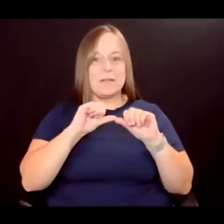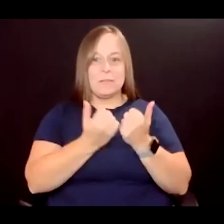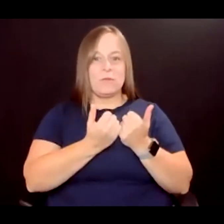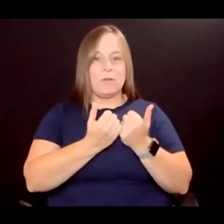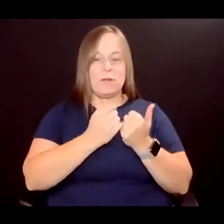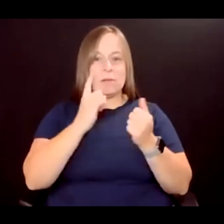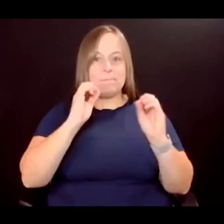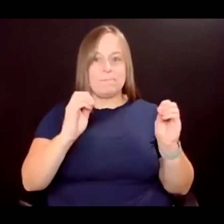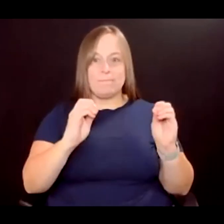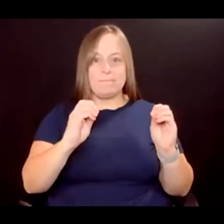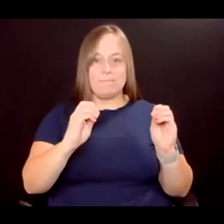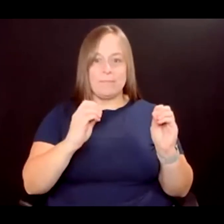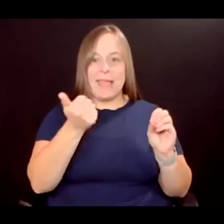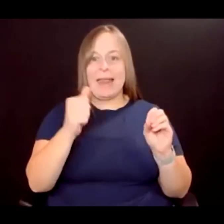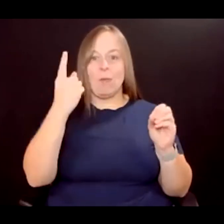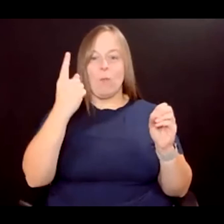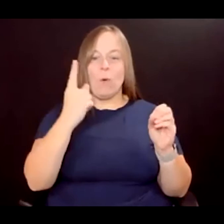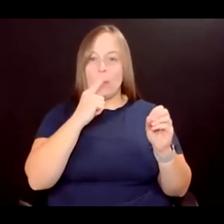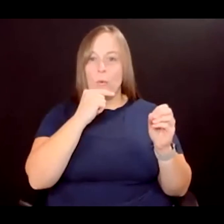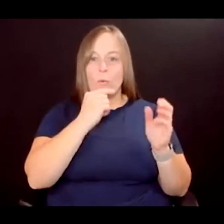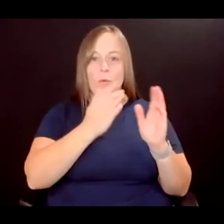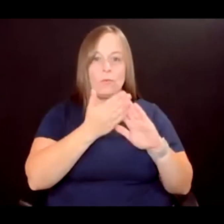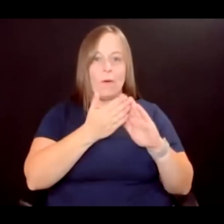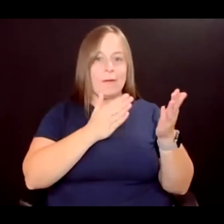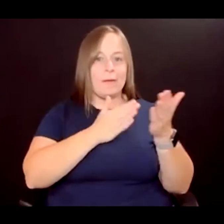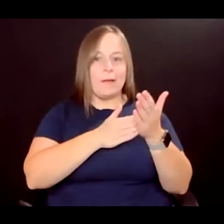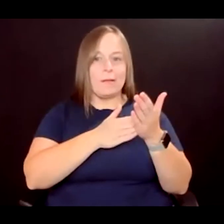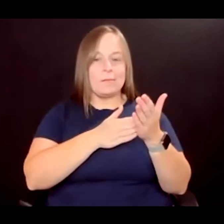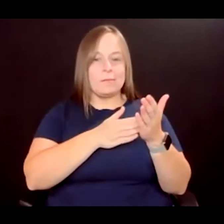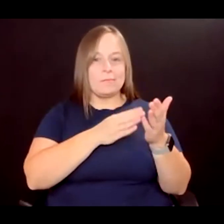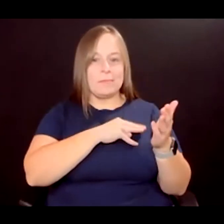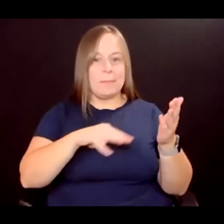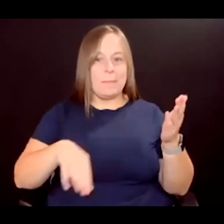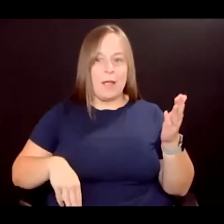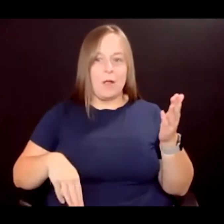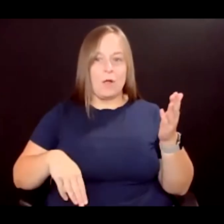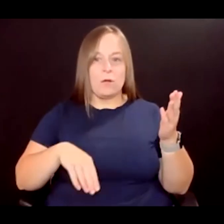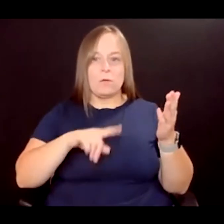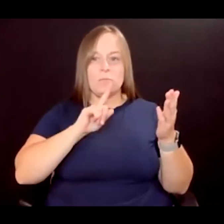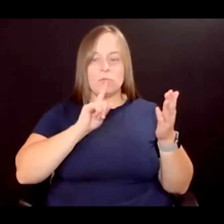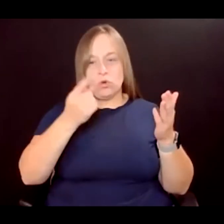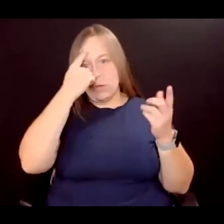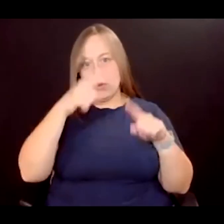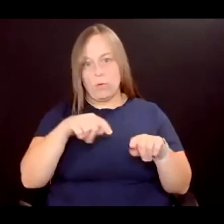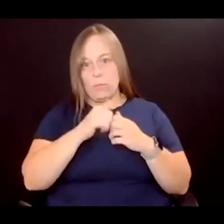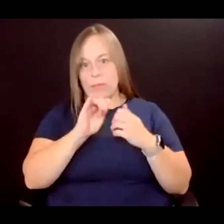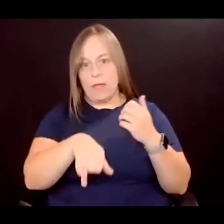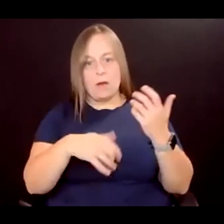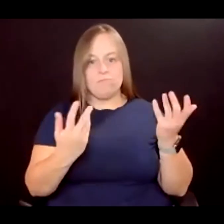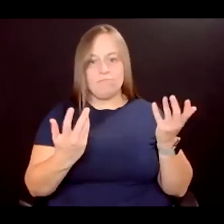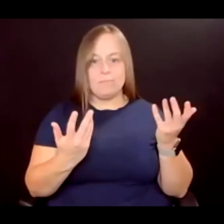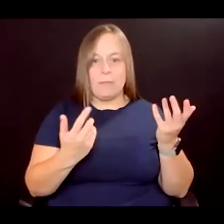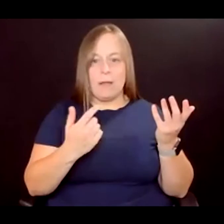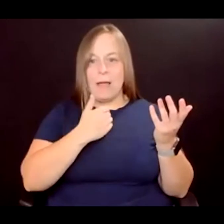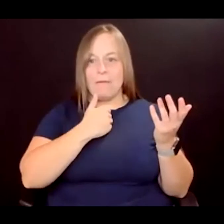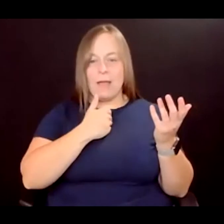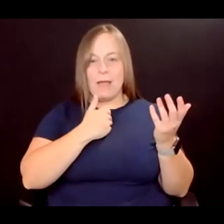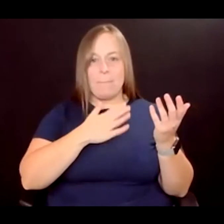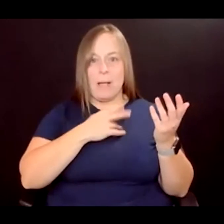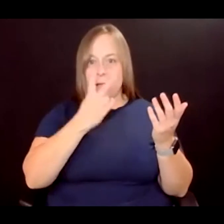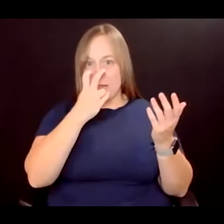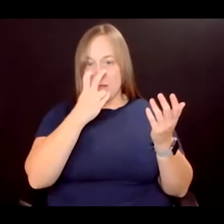short walk from Central Avenue. And there's construction being done that actually prevented folks from using